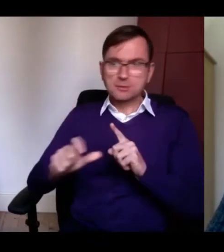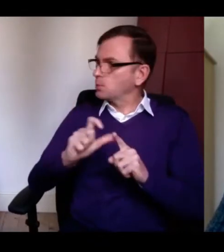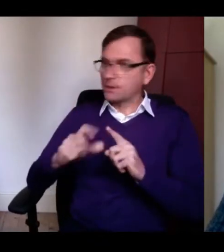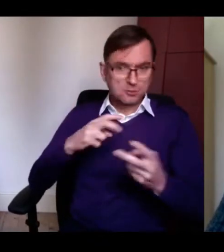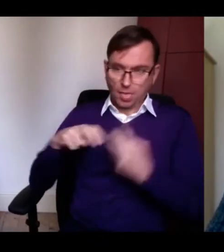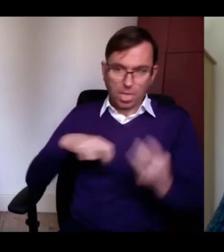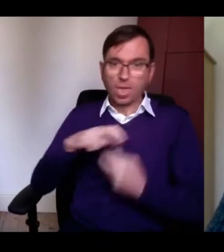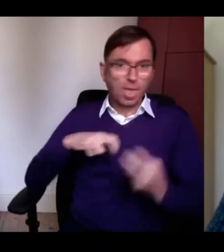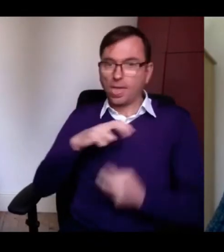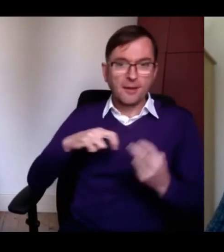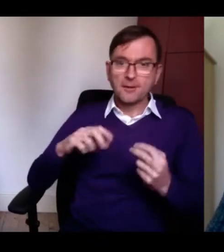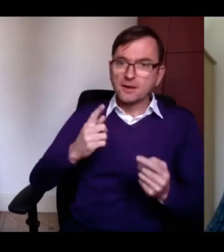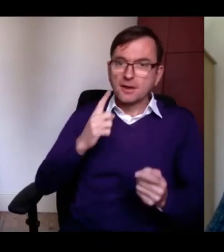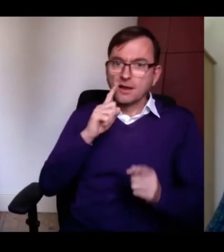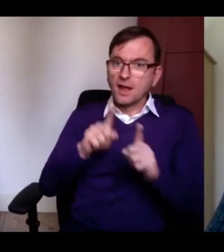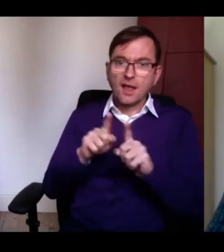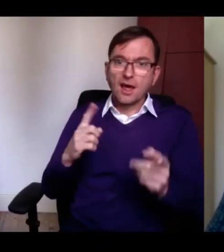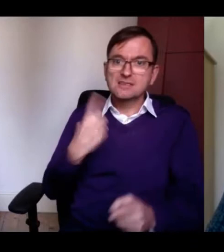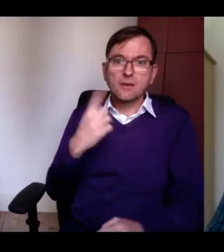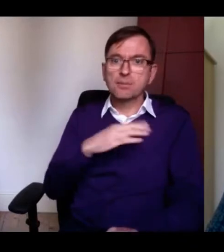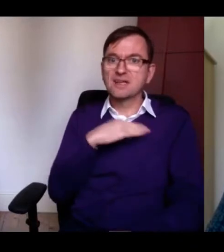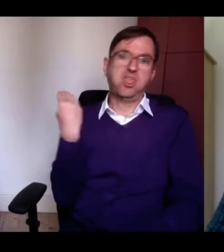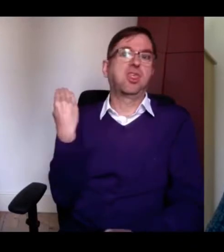What do I need to do? What do I need? Don't do that.